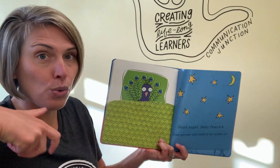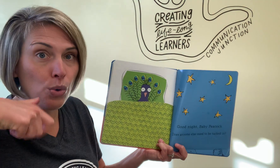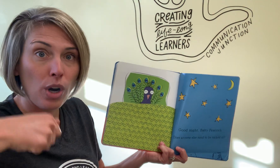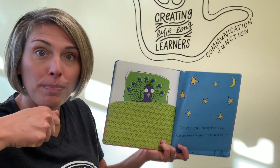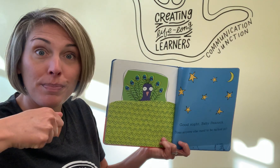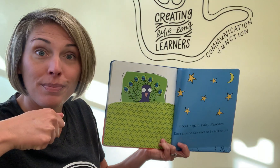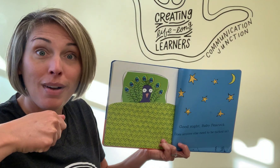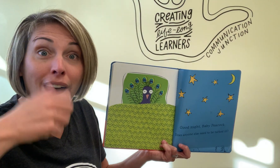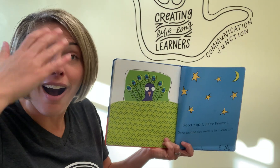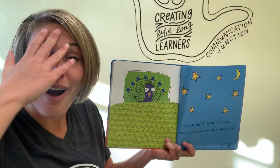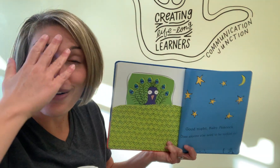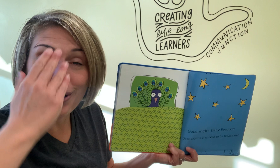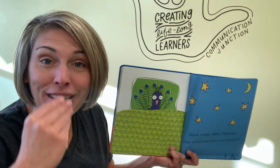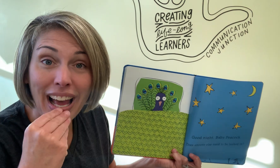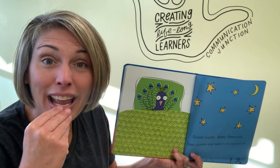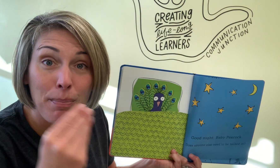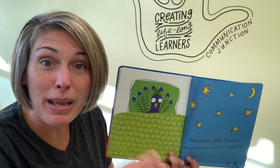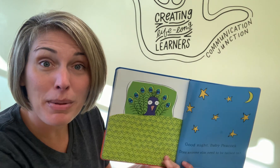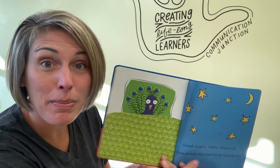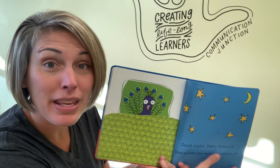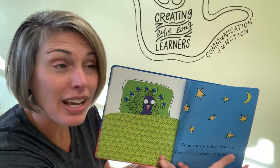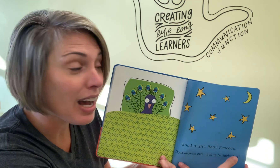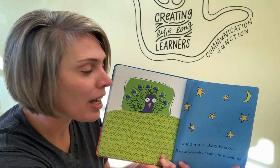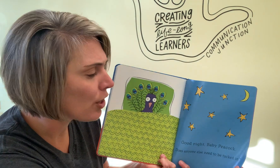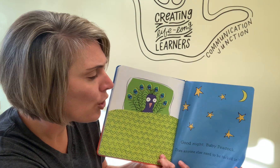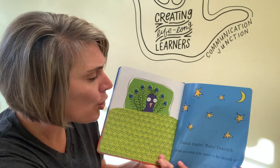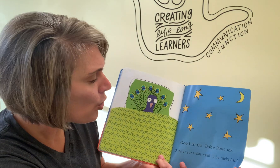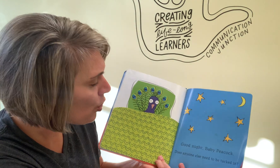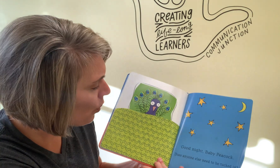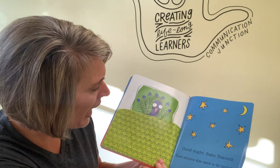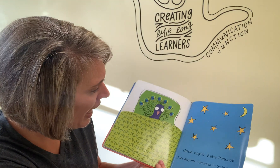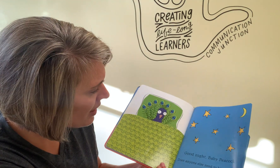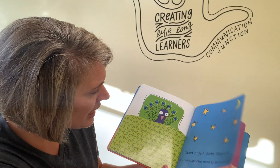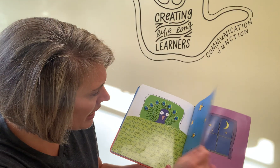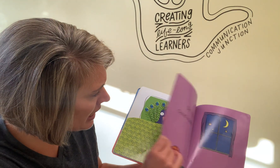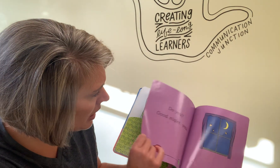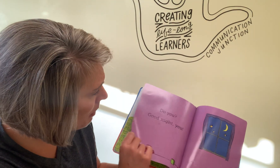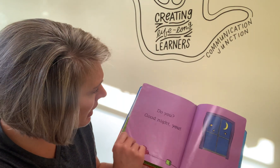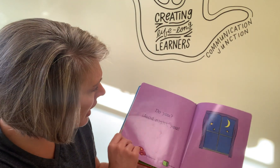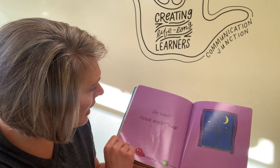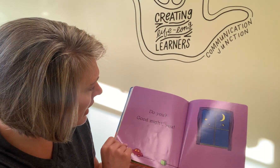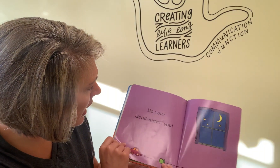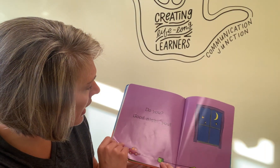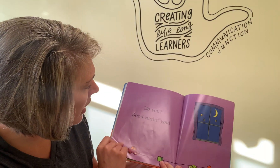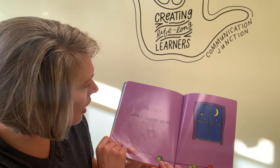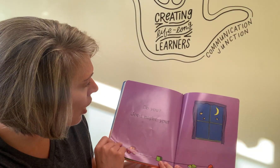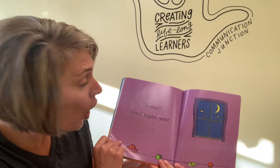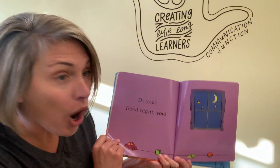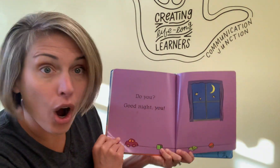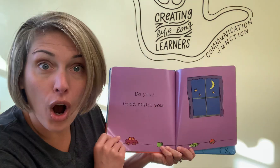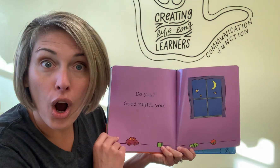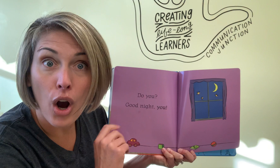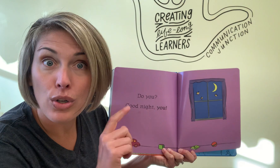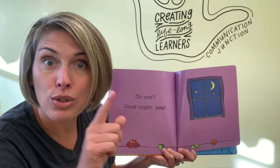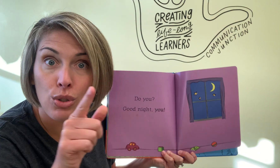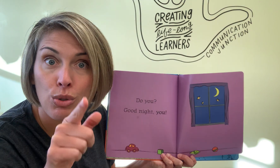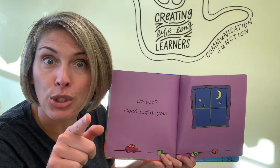Whoop. Good night, baby Peacock. Who else needs to be tucked in? Do